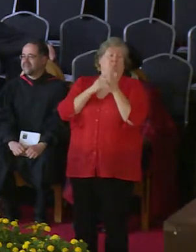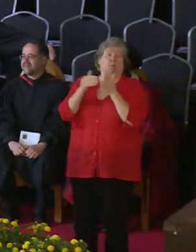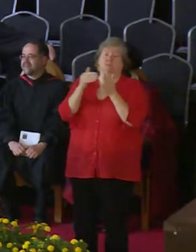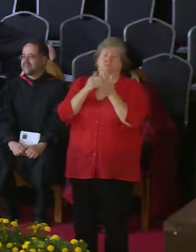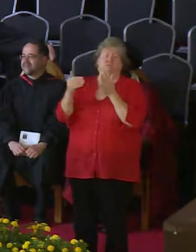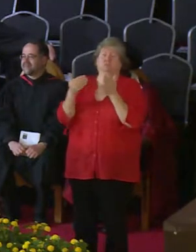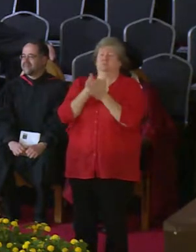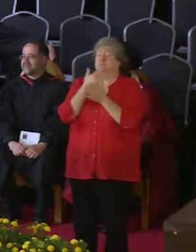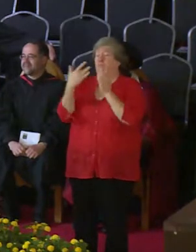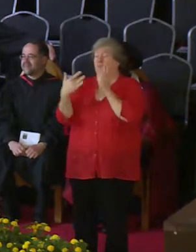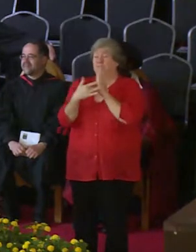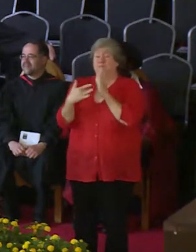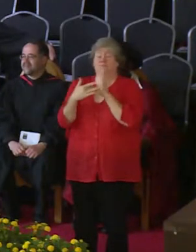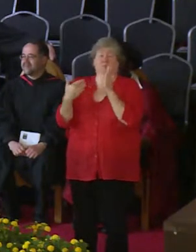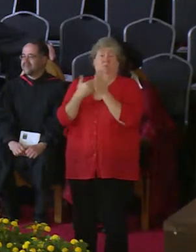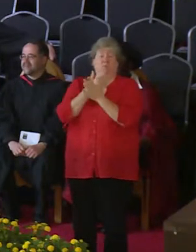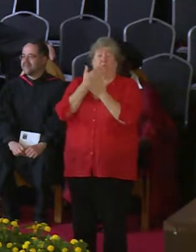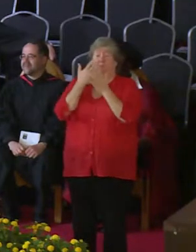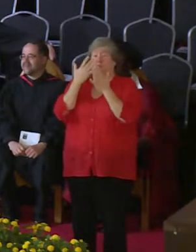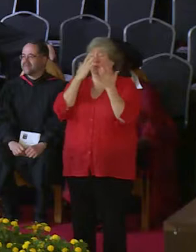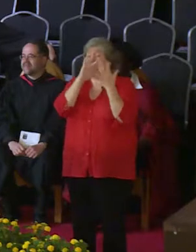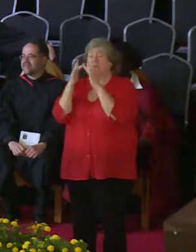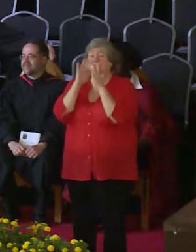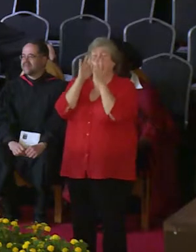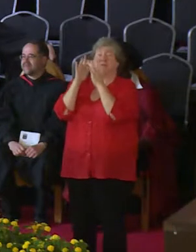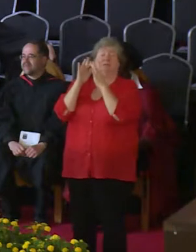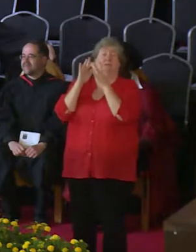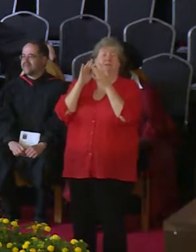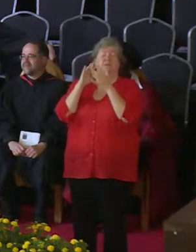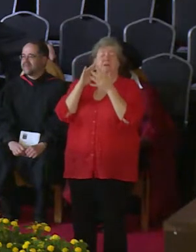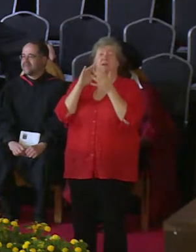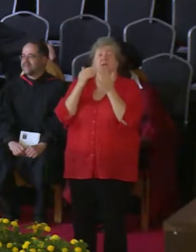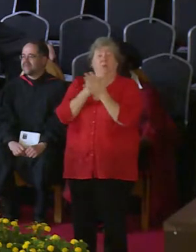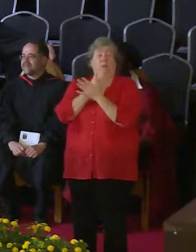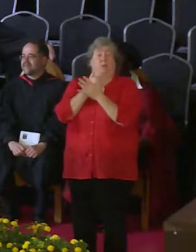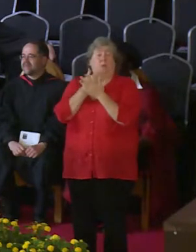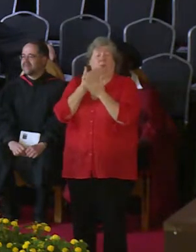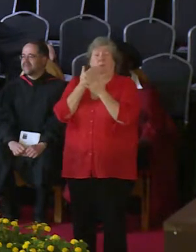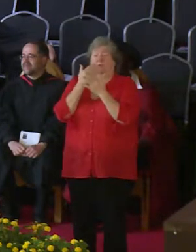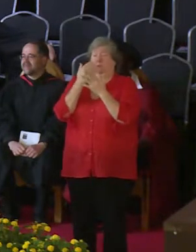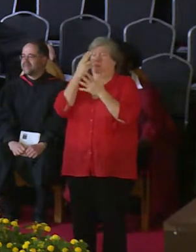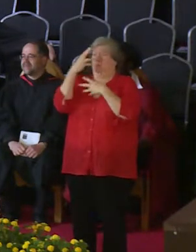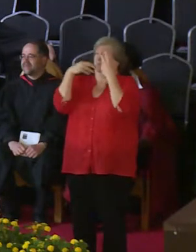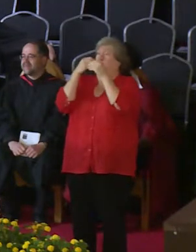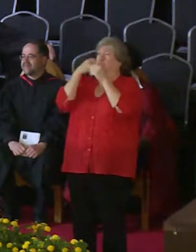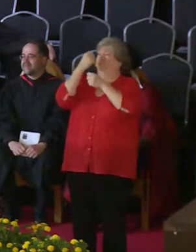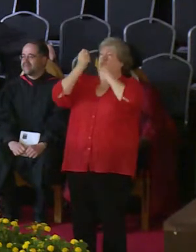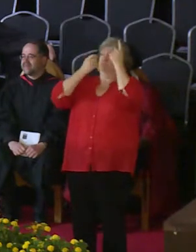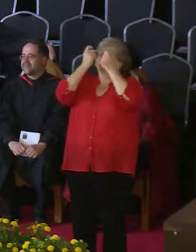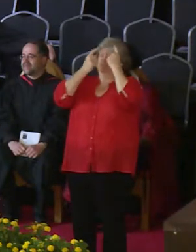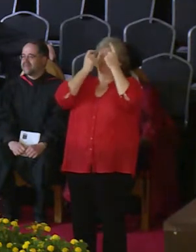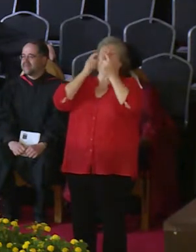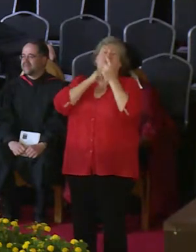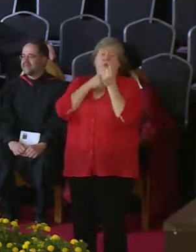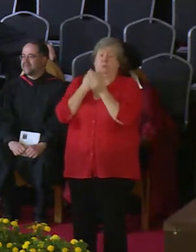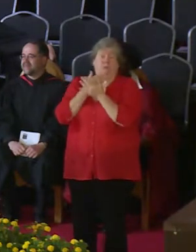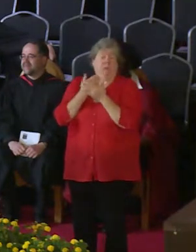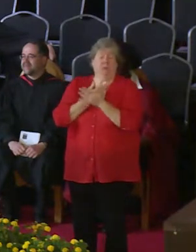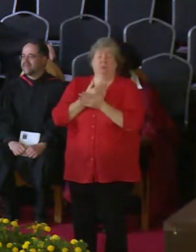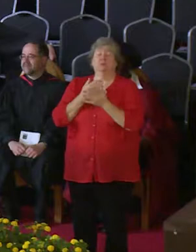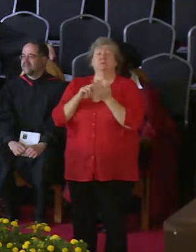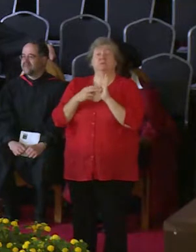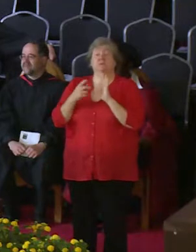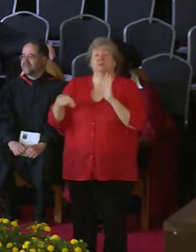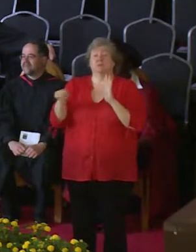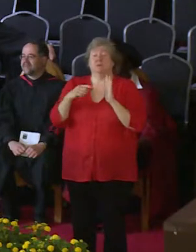New innovations, new ways to connect the dots, and new ways to understand the world. We need to process more